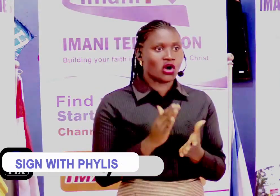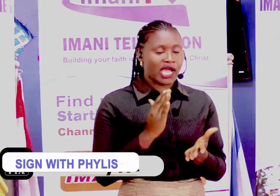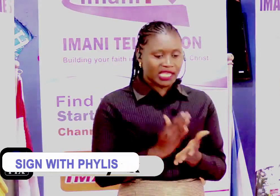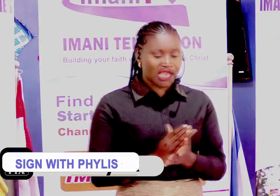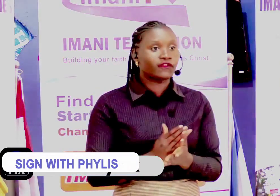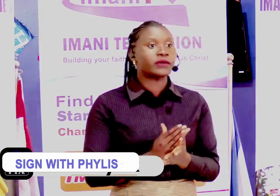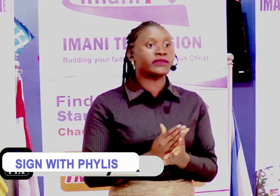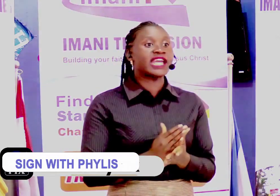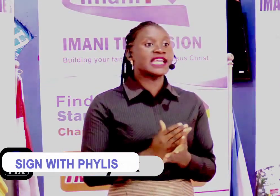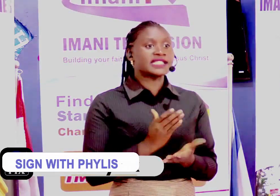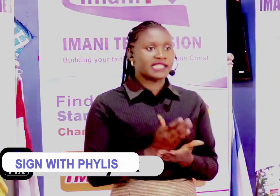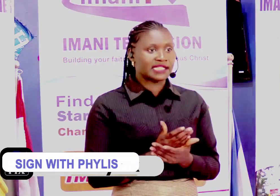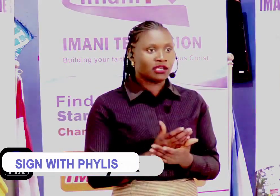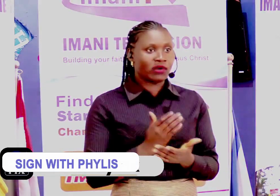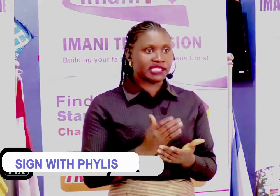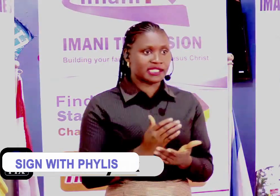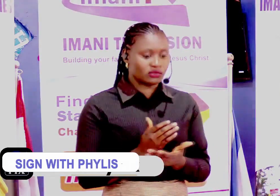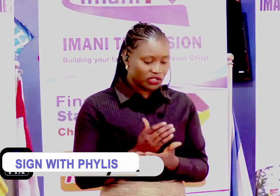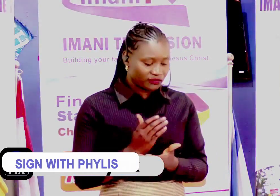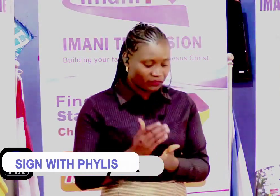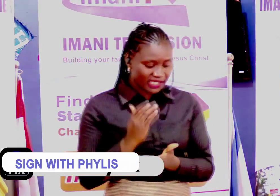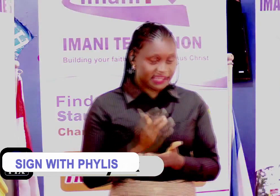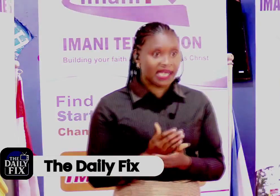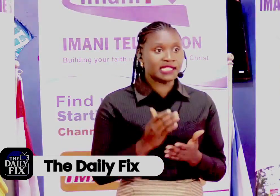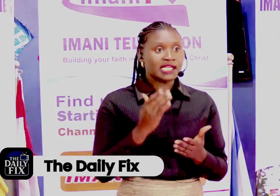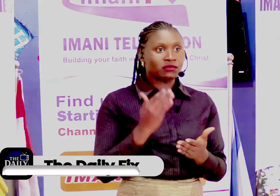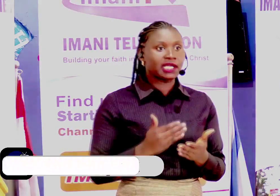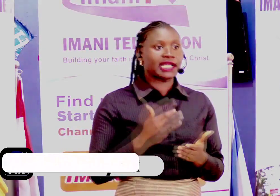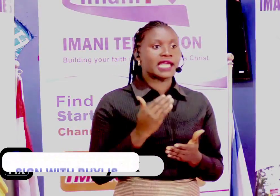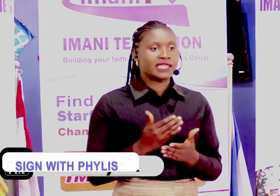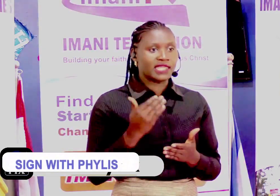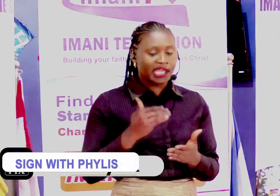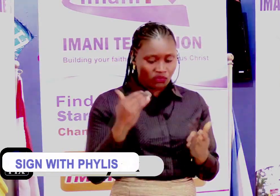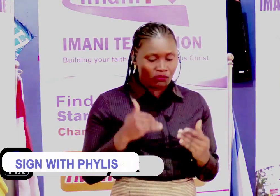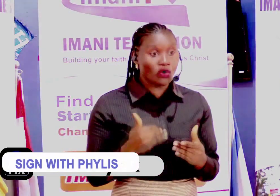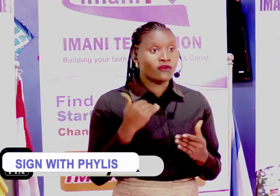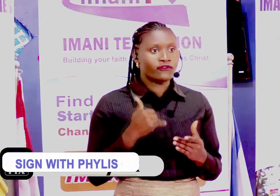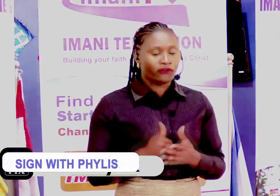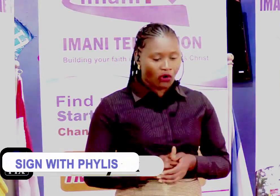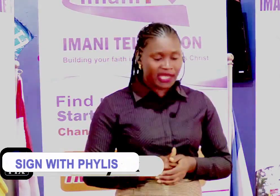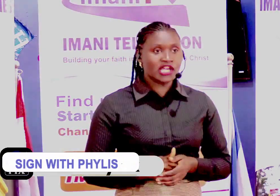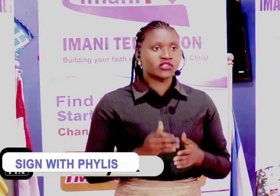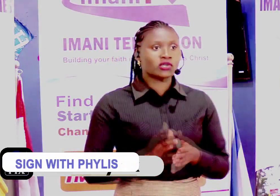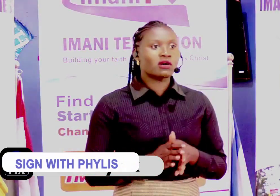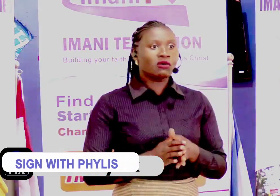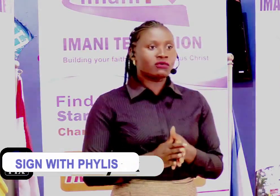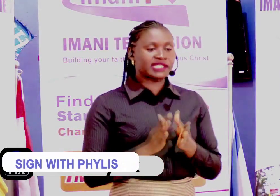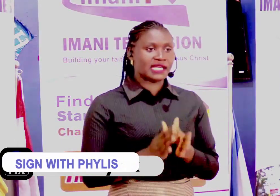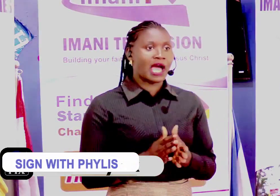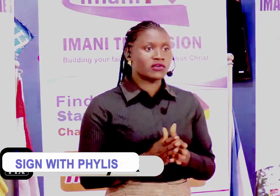again from the start. We want just to do it from the start quickly and then we move forward. So, how do we